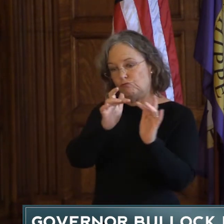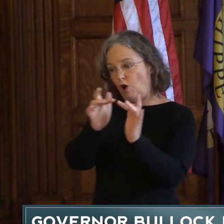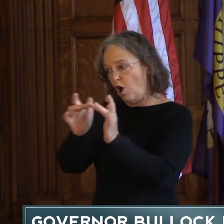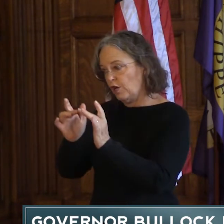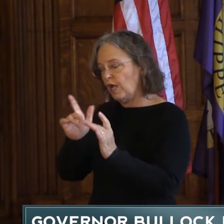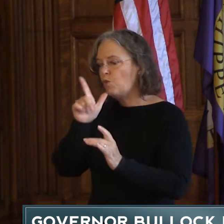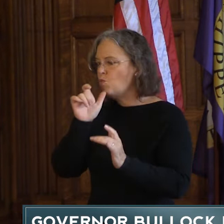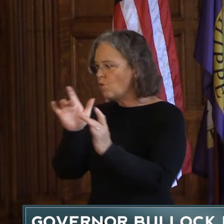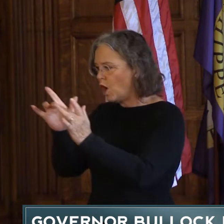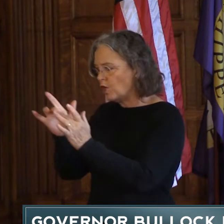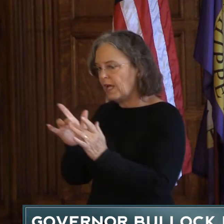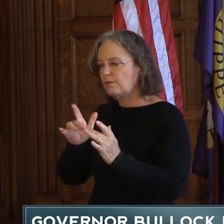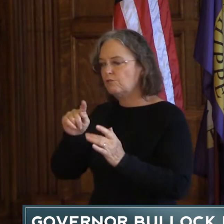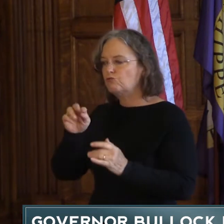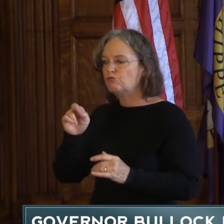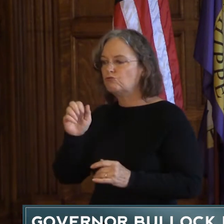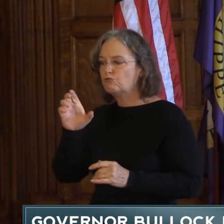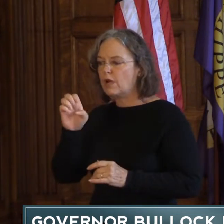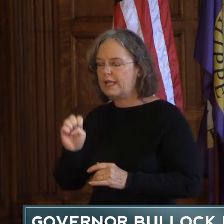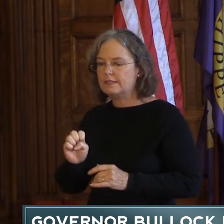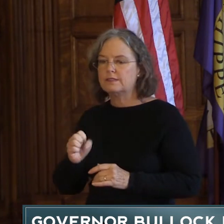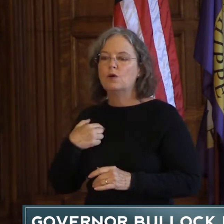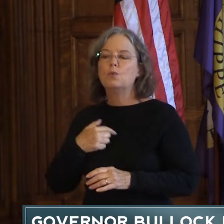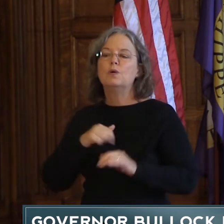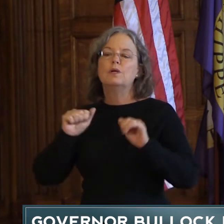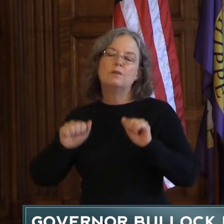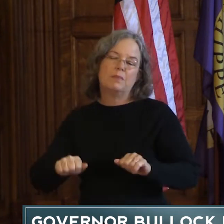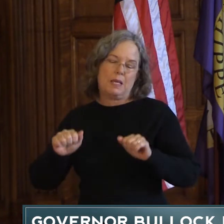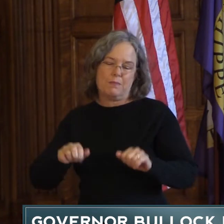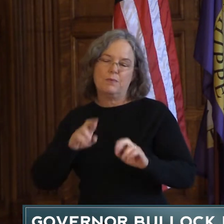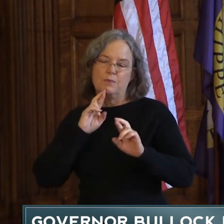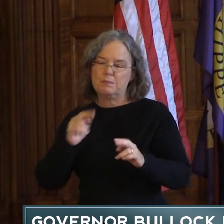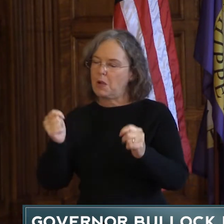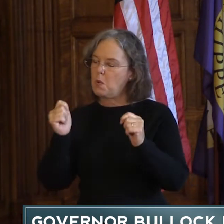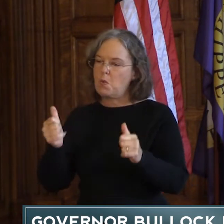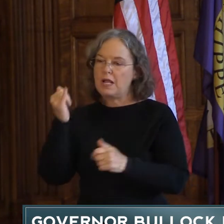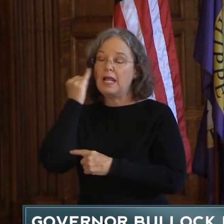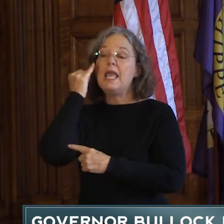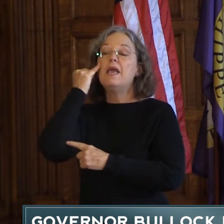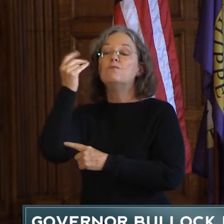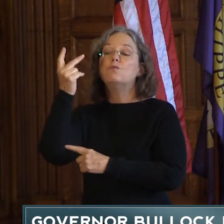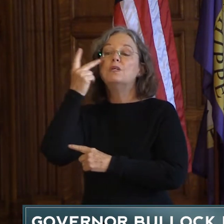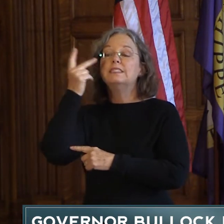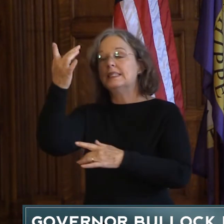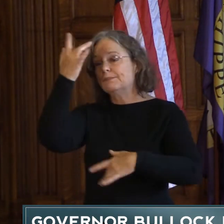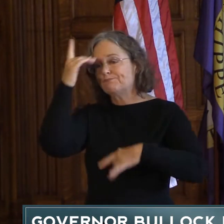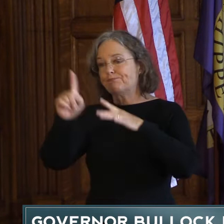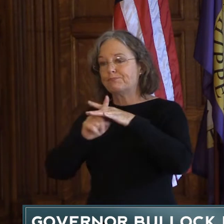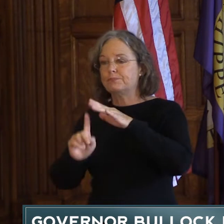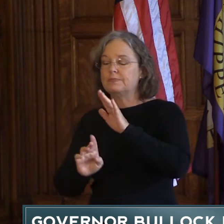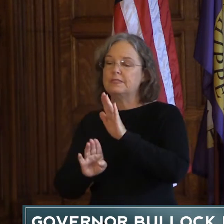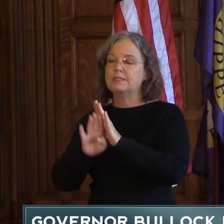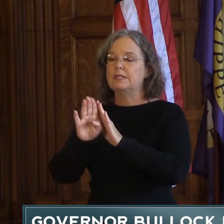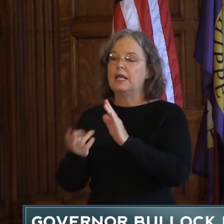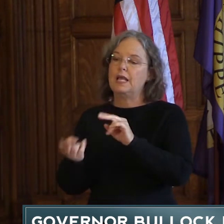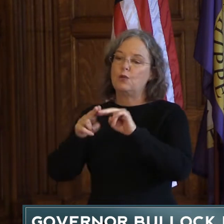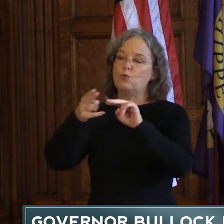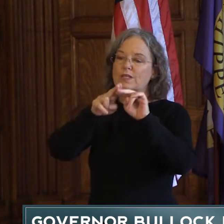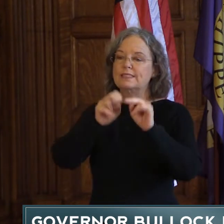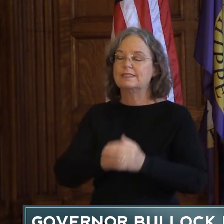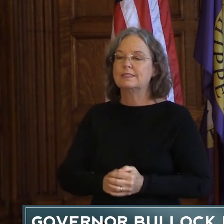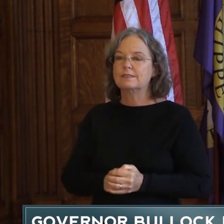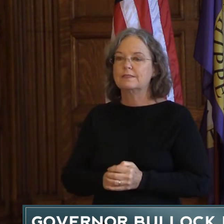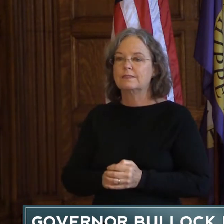able to quickly respond if we see an uptick of cases in a community. As always, as we head into